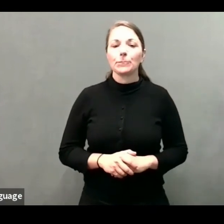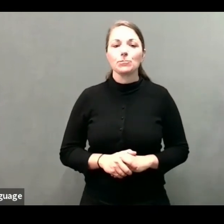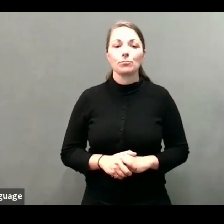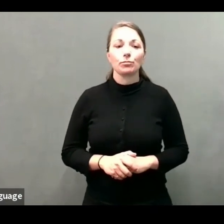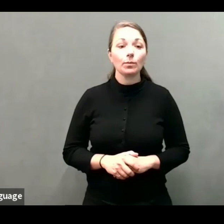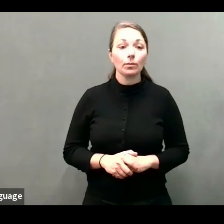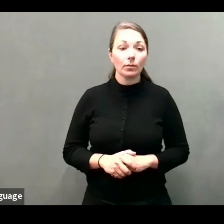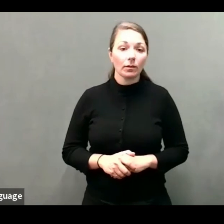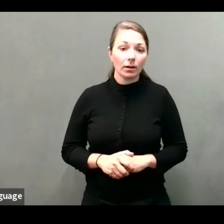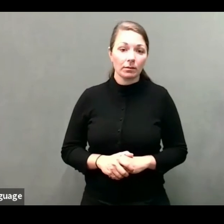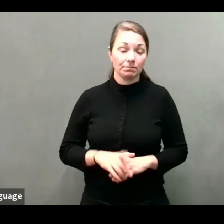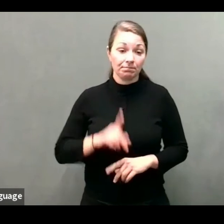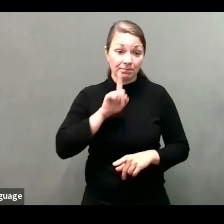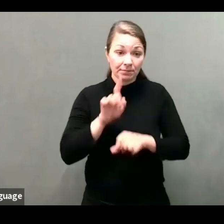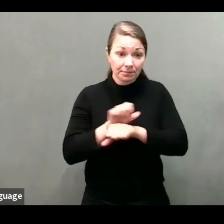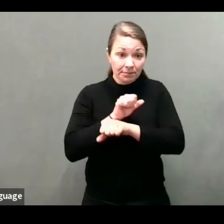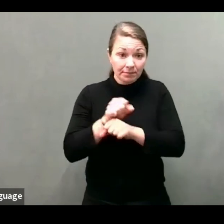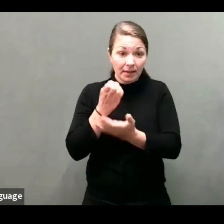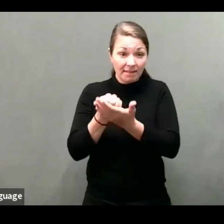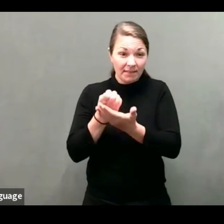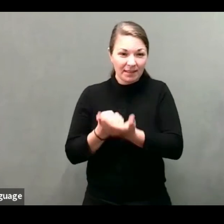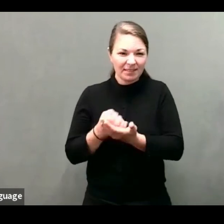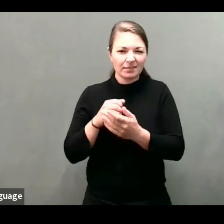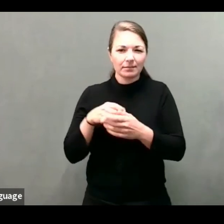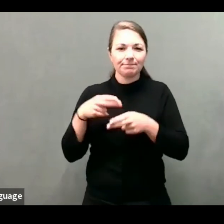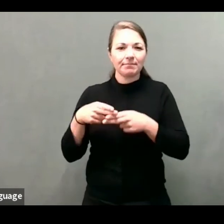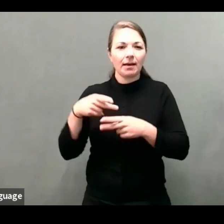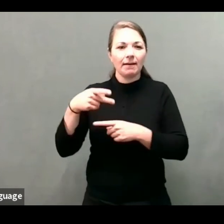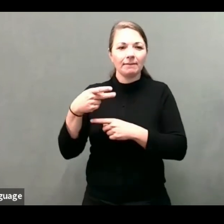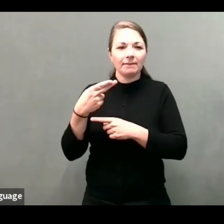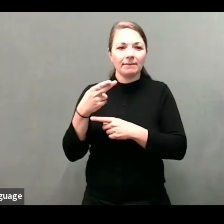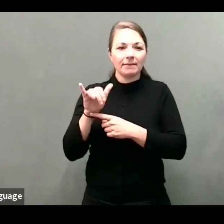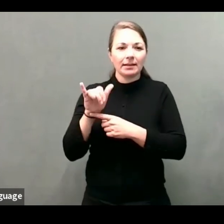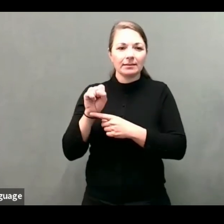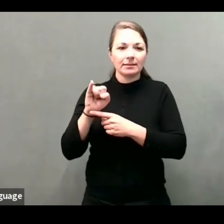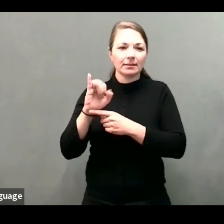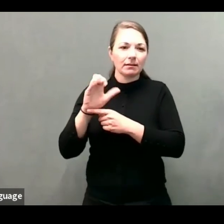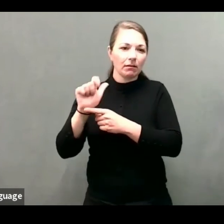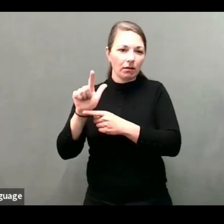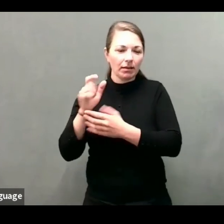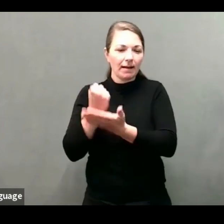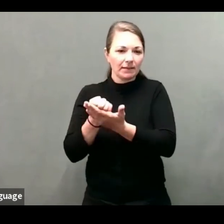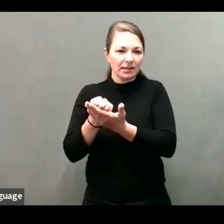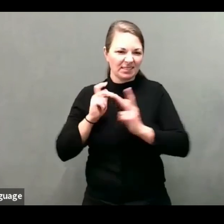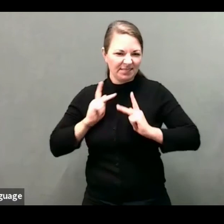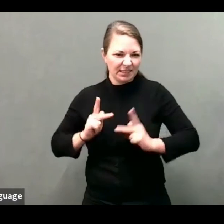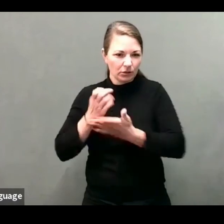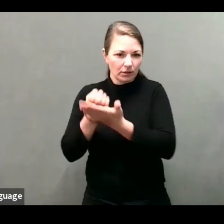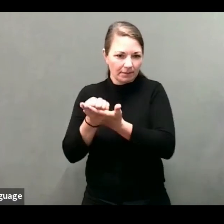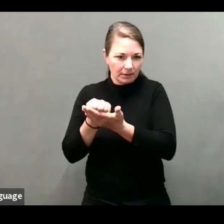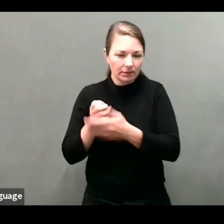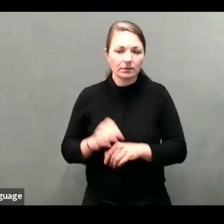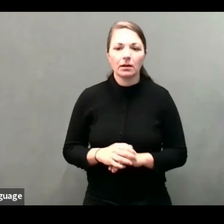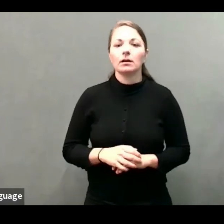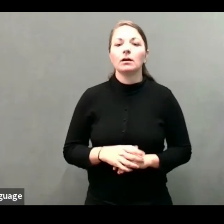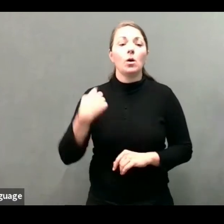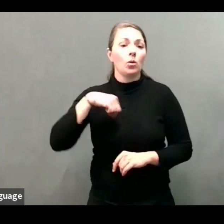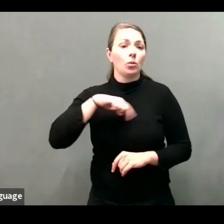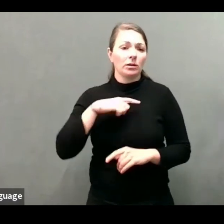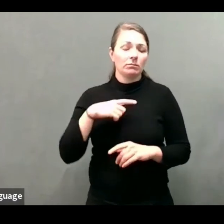First of all, physical evidence can come in many different forms. Typically, physical evidence